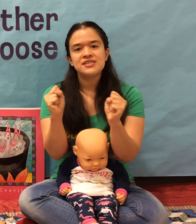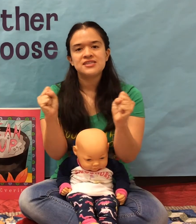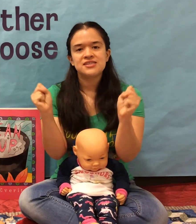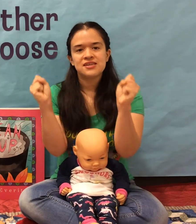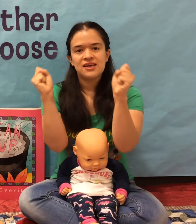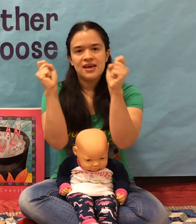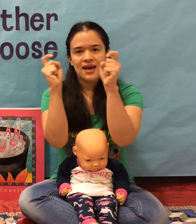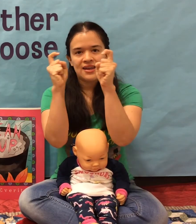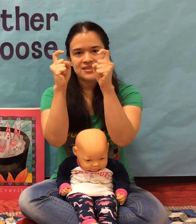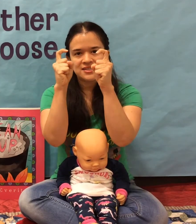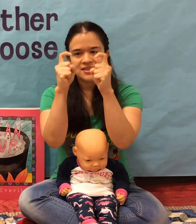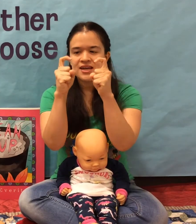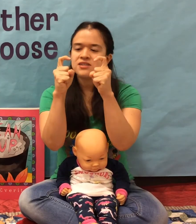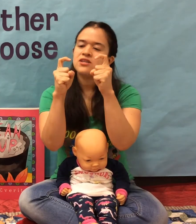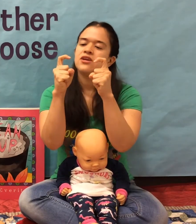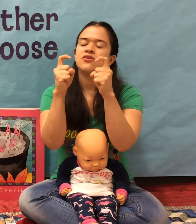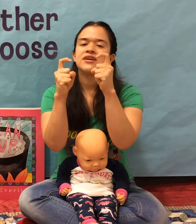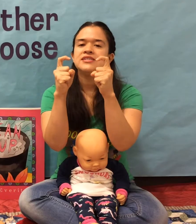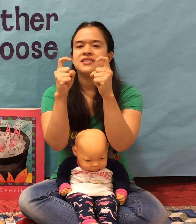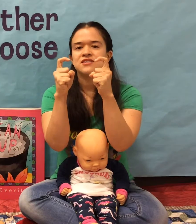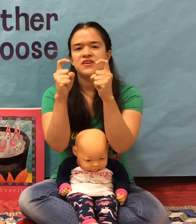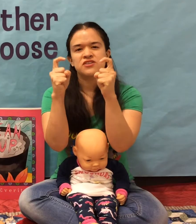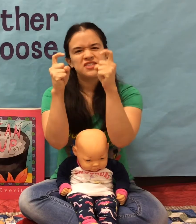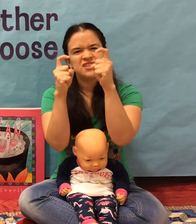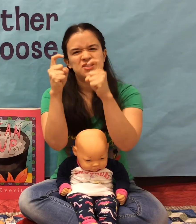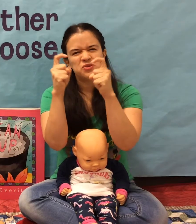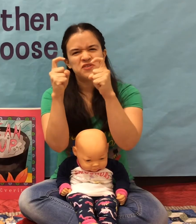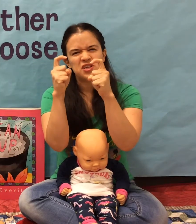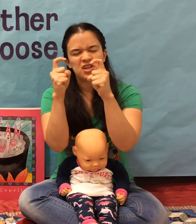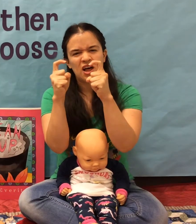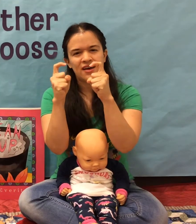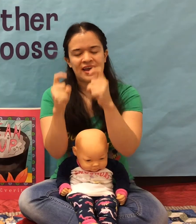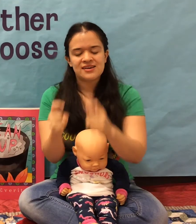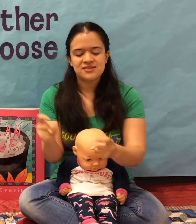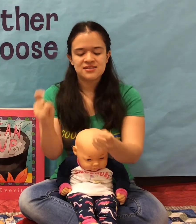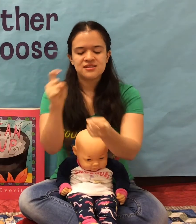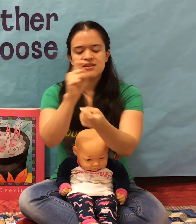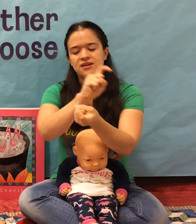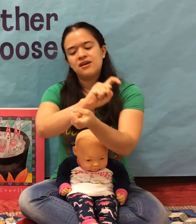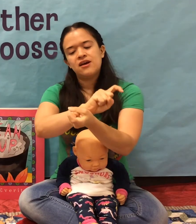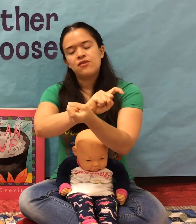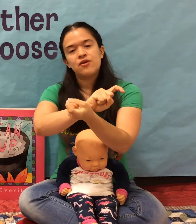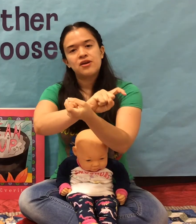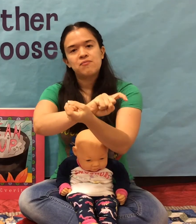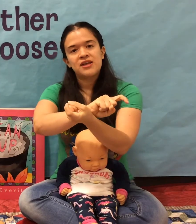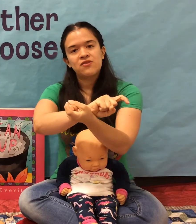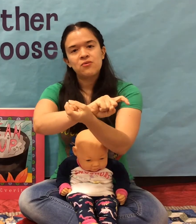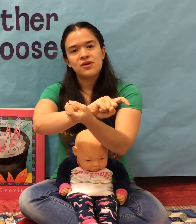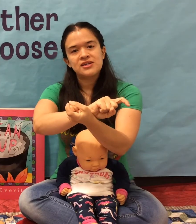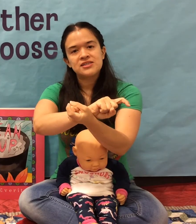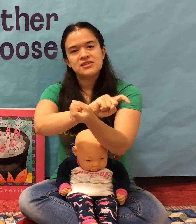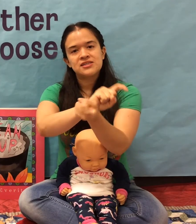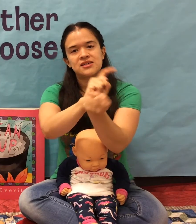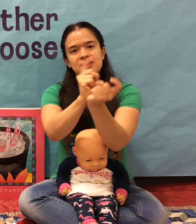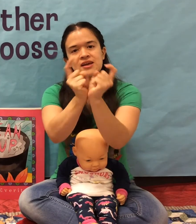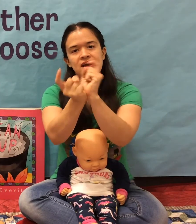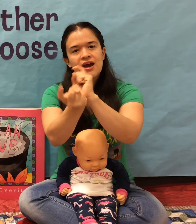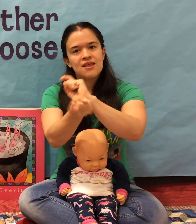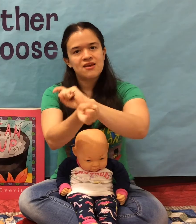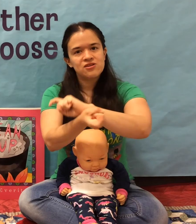fists and extend your index fingers into sort of little claw hands. They're going to meet at the wrists, and then you're